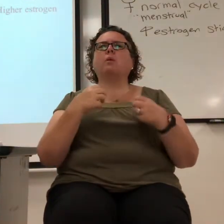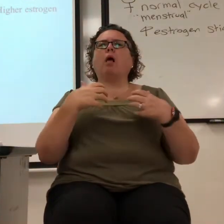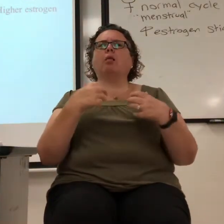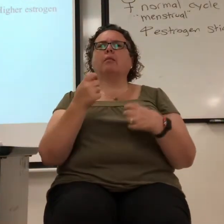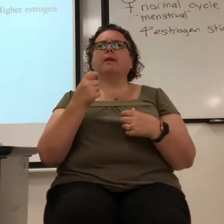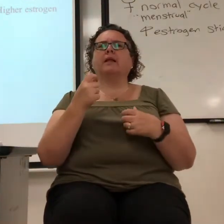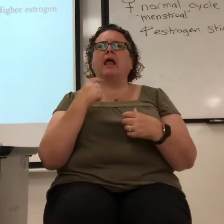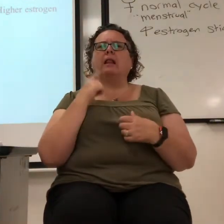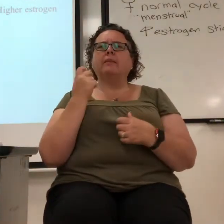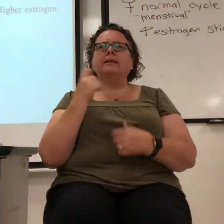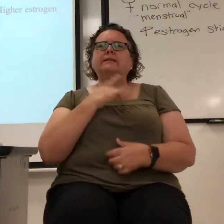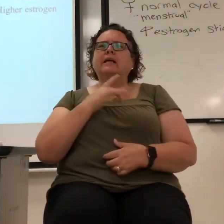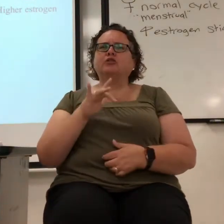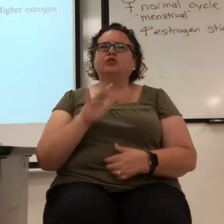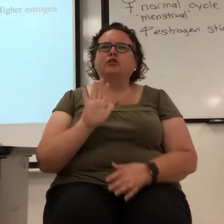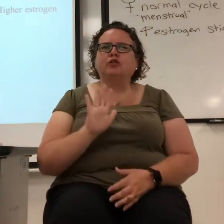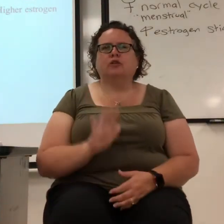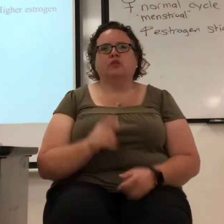month.